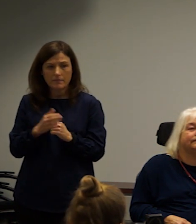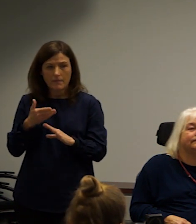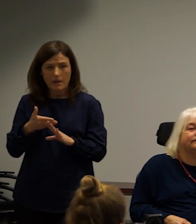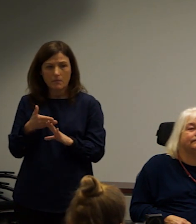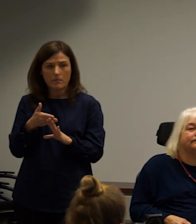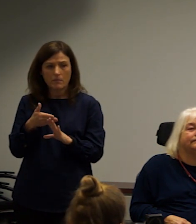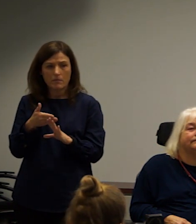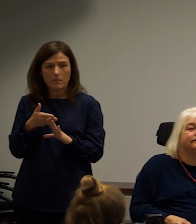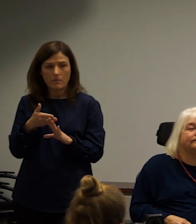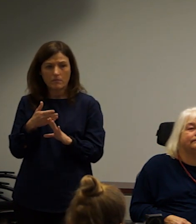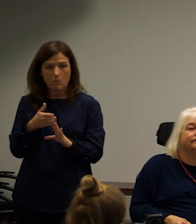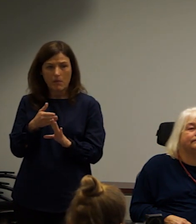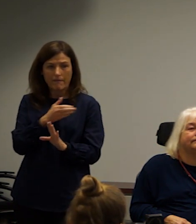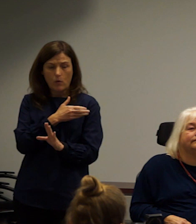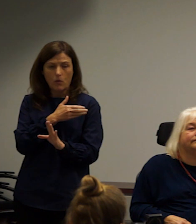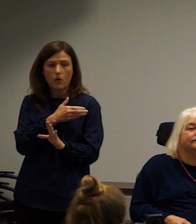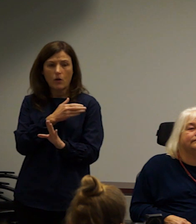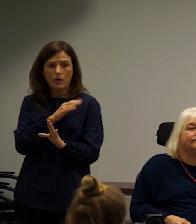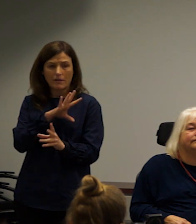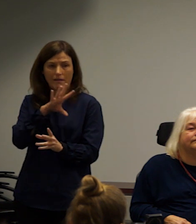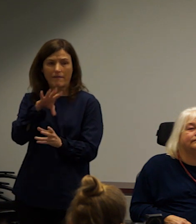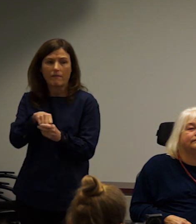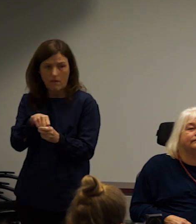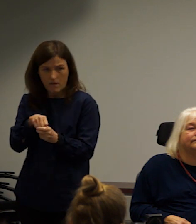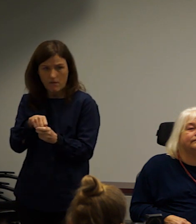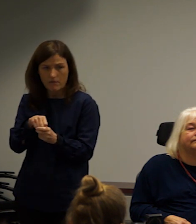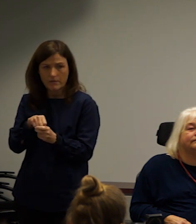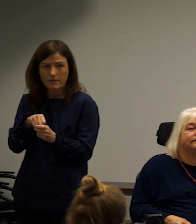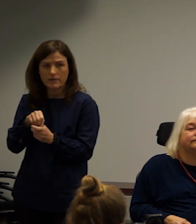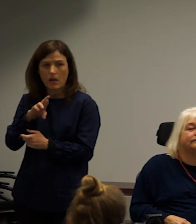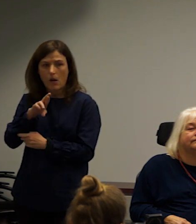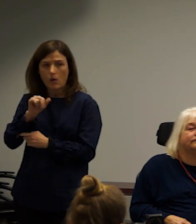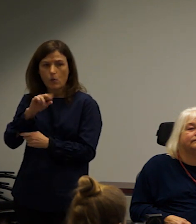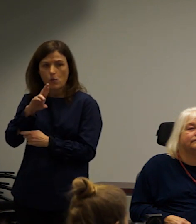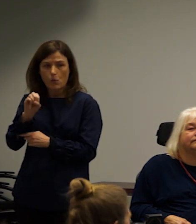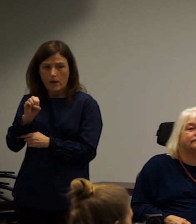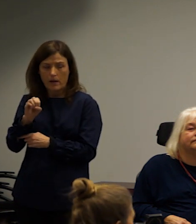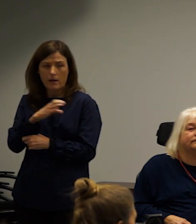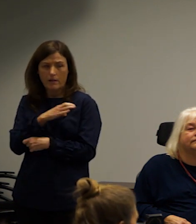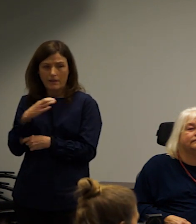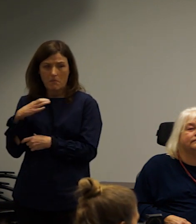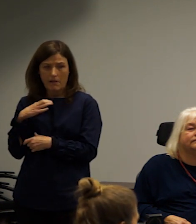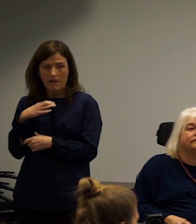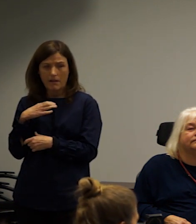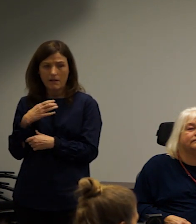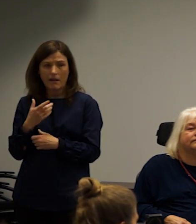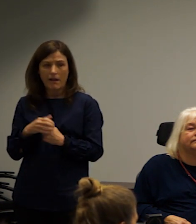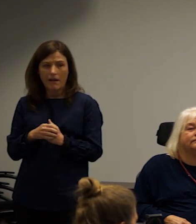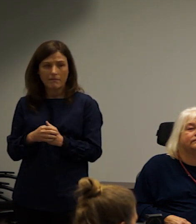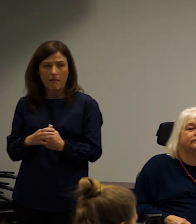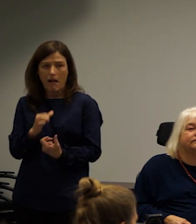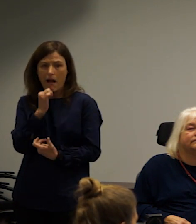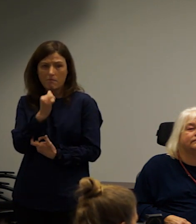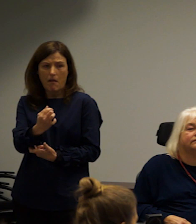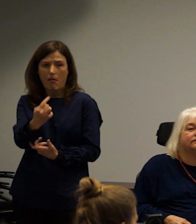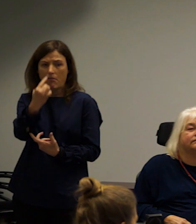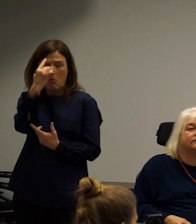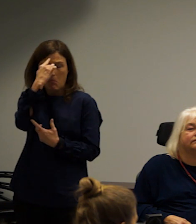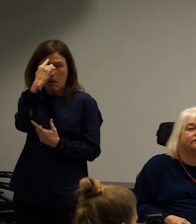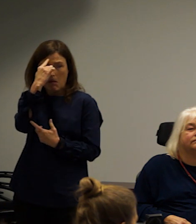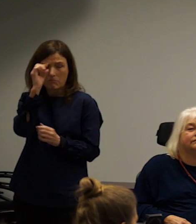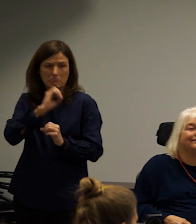before getting involved with the prayer committee, to me this, I would have not even thought about it to